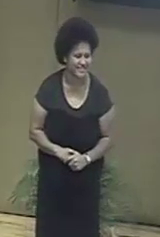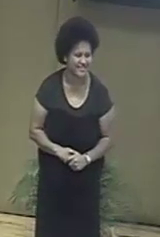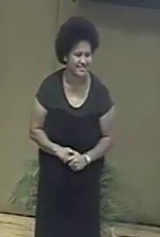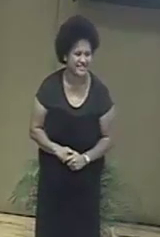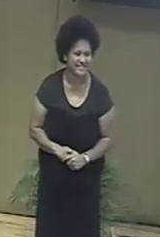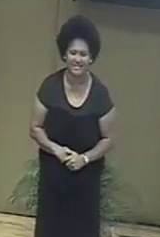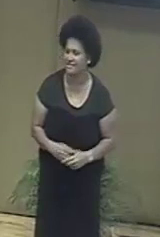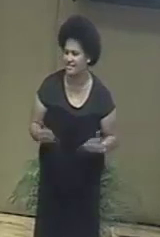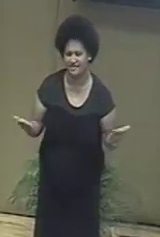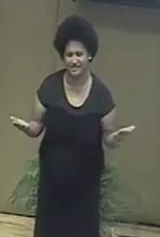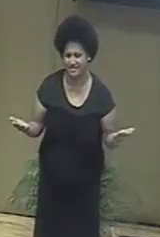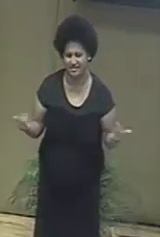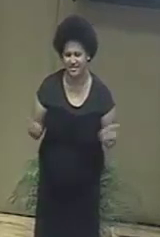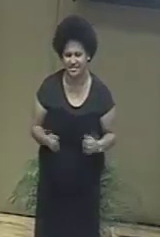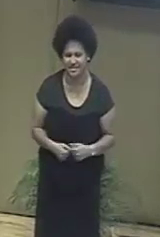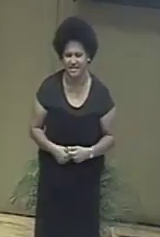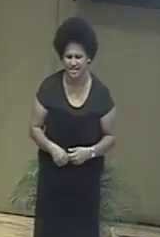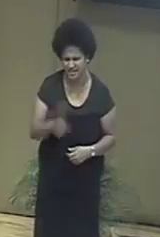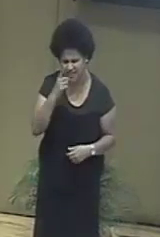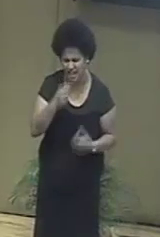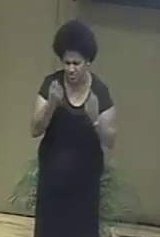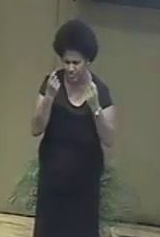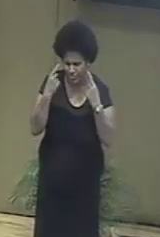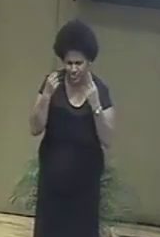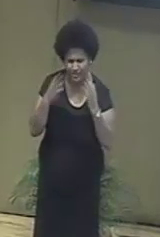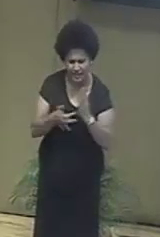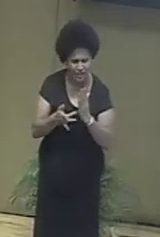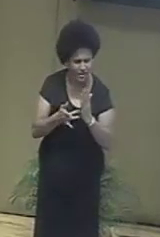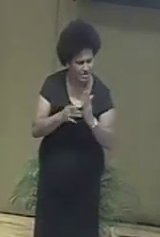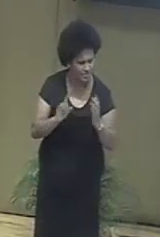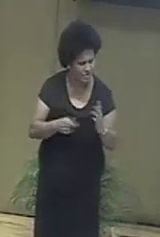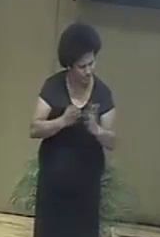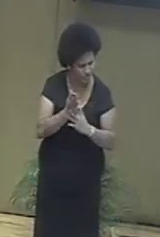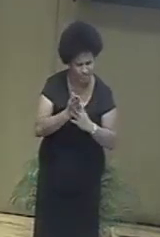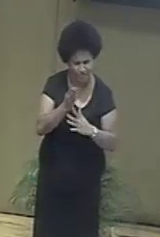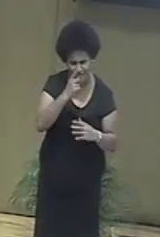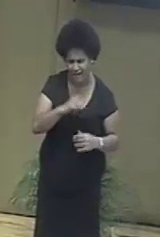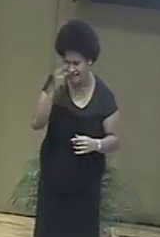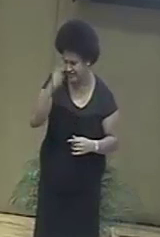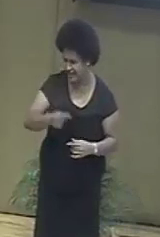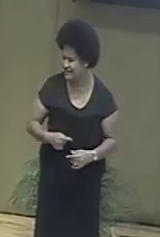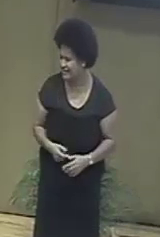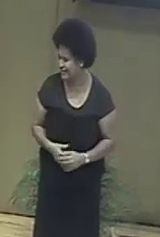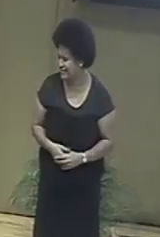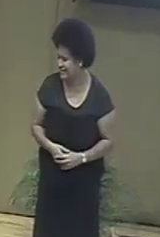You don't have to be, I mean, you can be a Luddite in technology and still get through, eh?